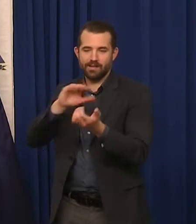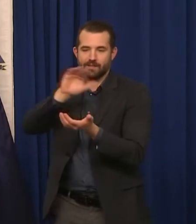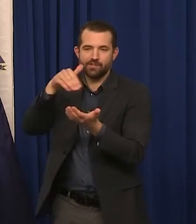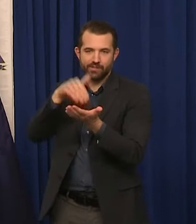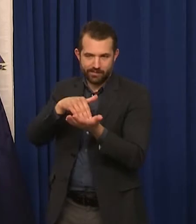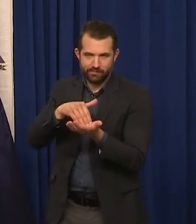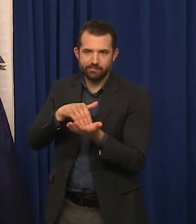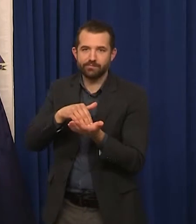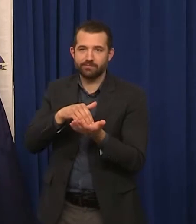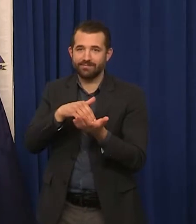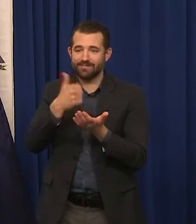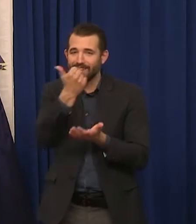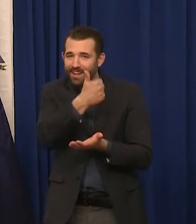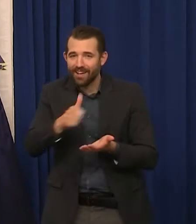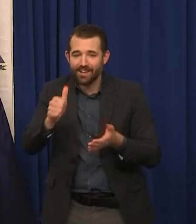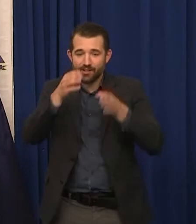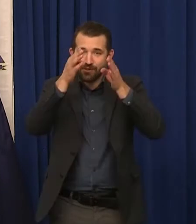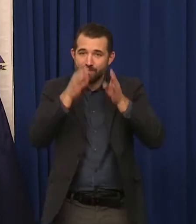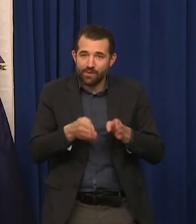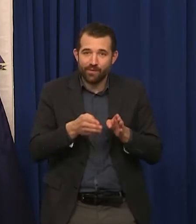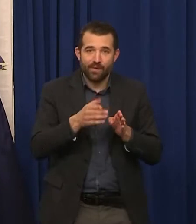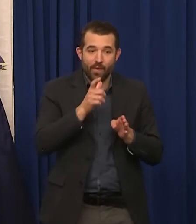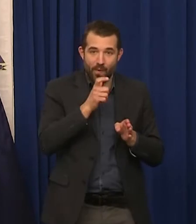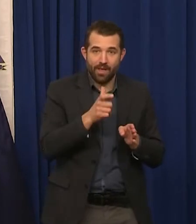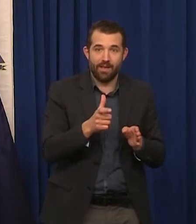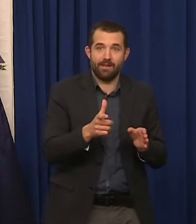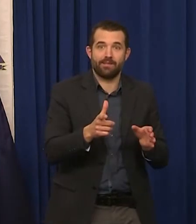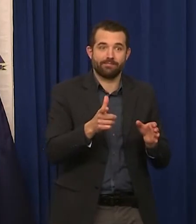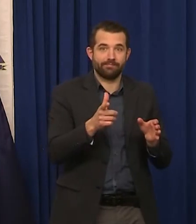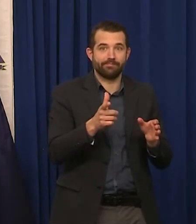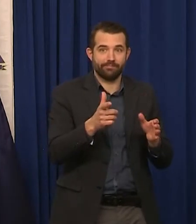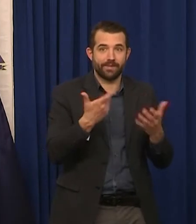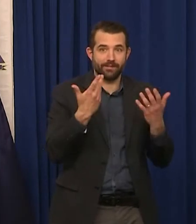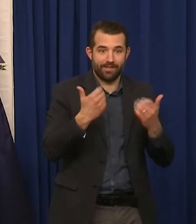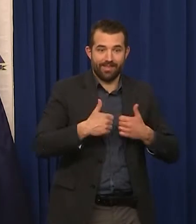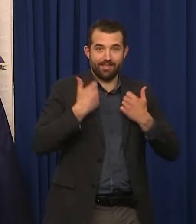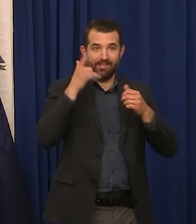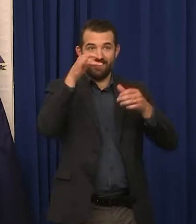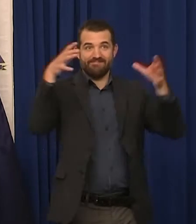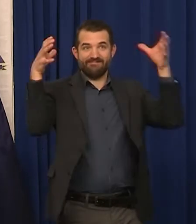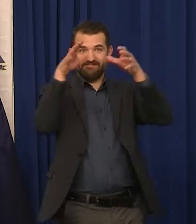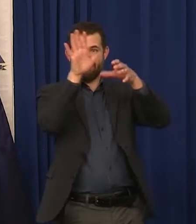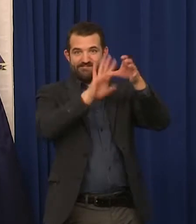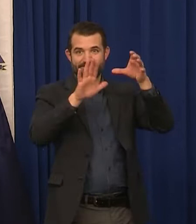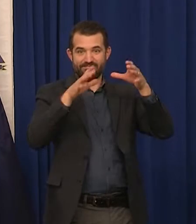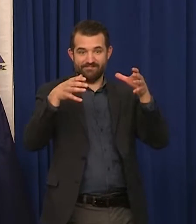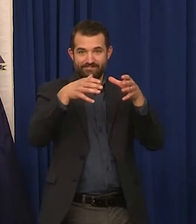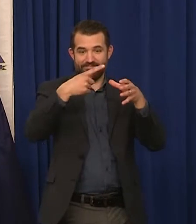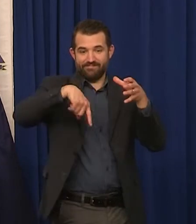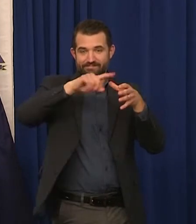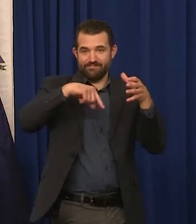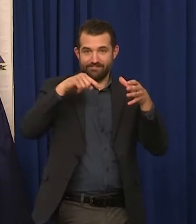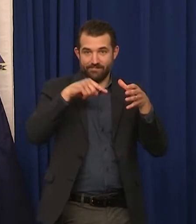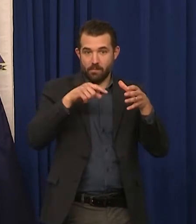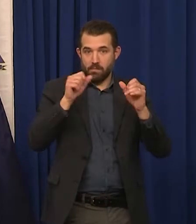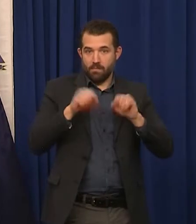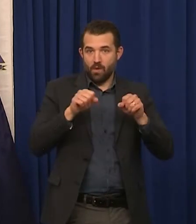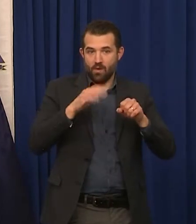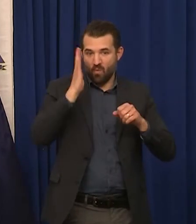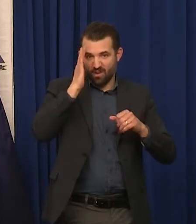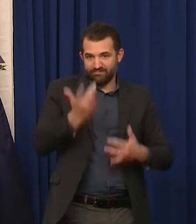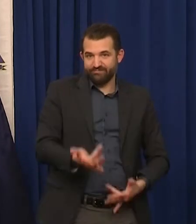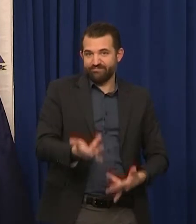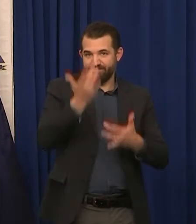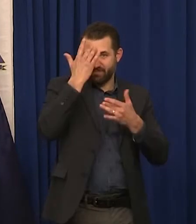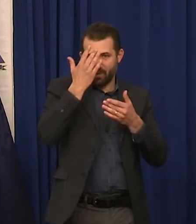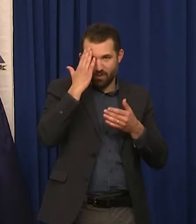any individual, but certainly those individuals from the congregate care setting who might be experiencing symptoms. And then the third